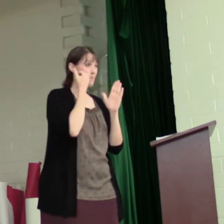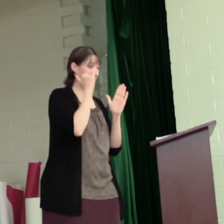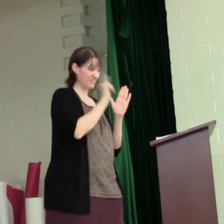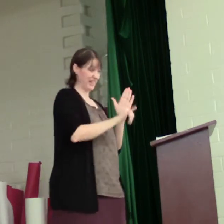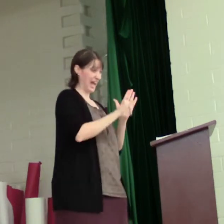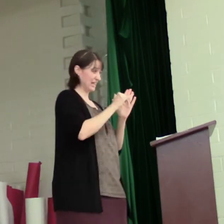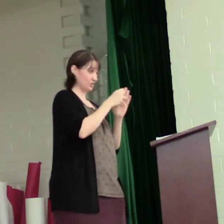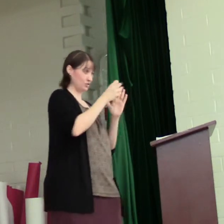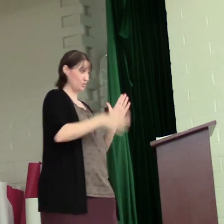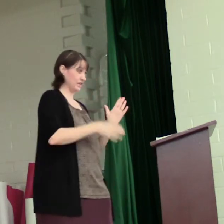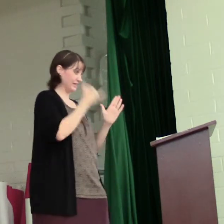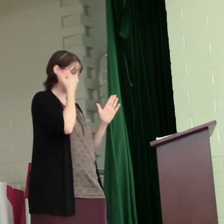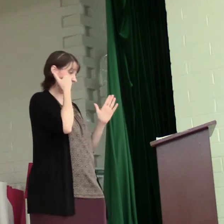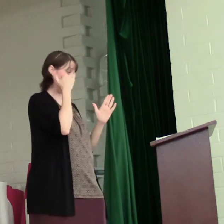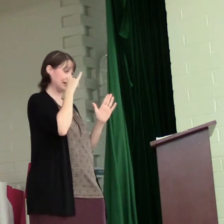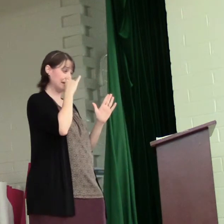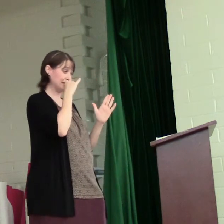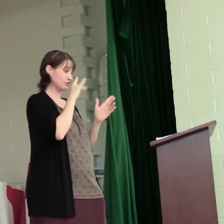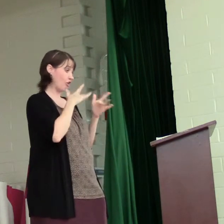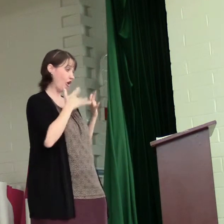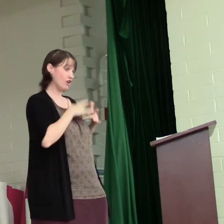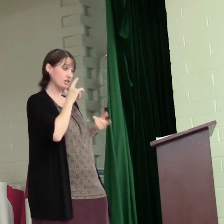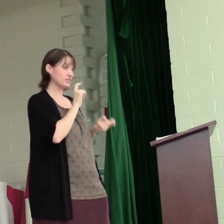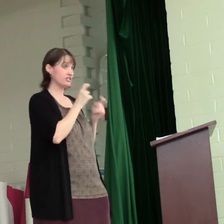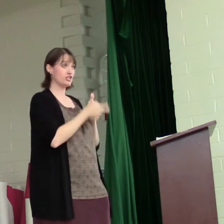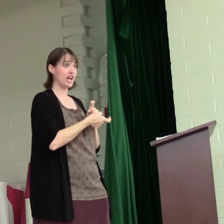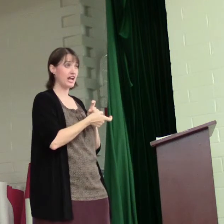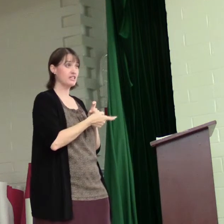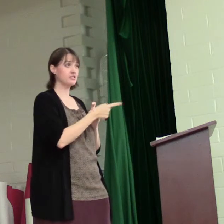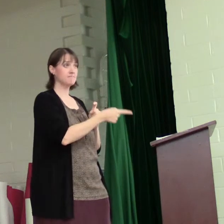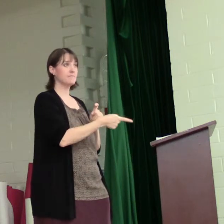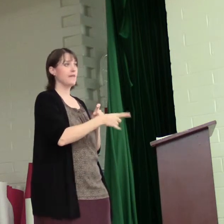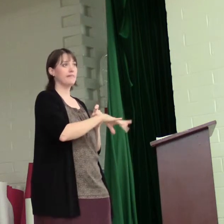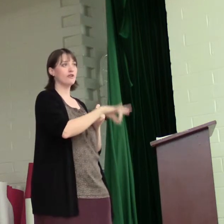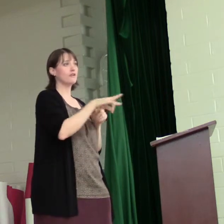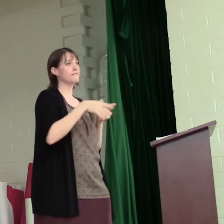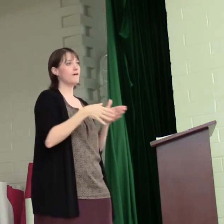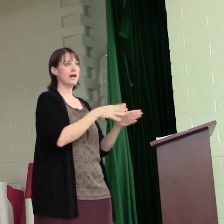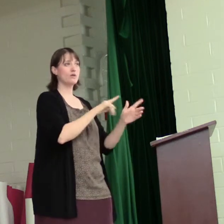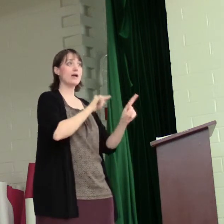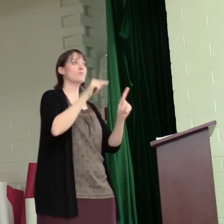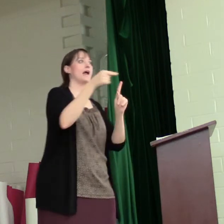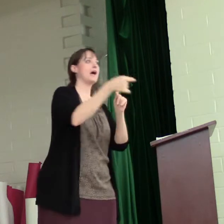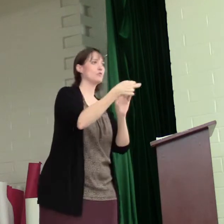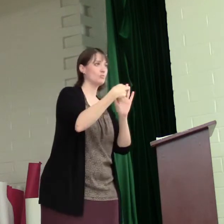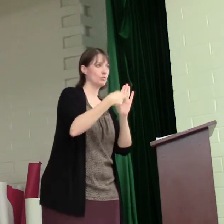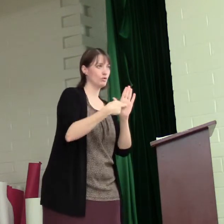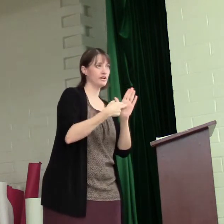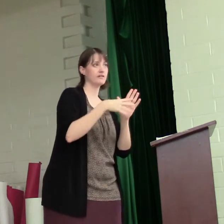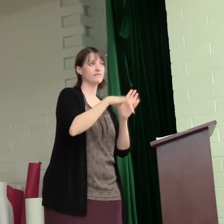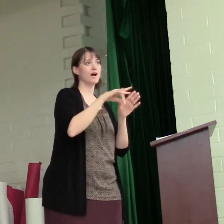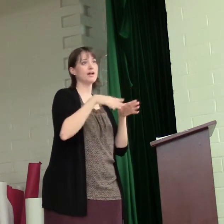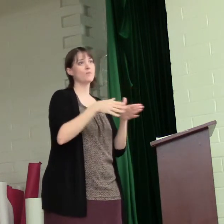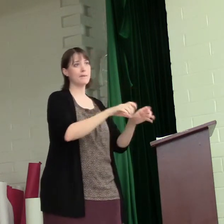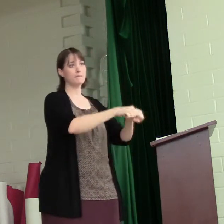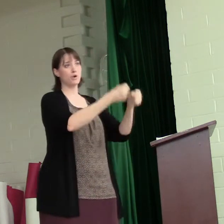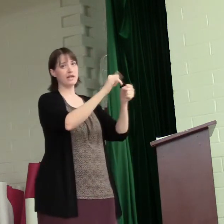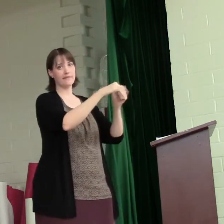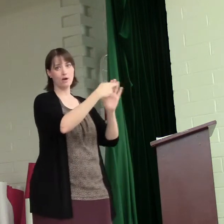plenty of rules, but if that student, if that kid's heart doesn't change, They're going to find a way around the rule. They're going to find a way to break that